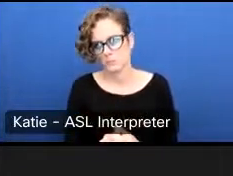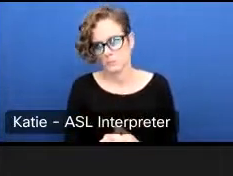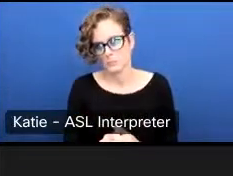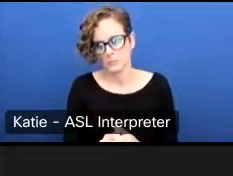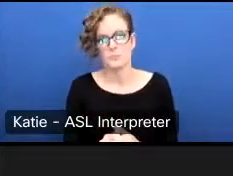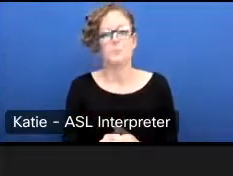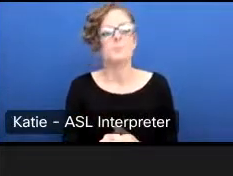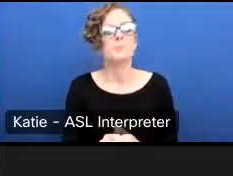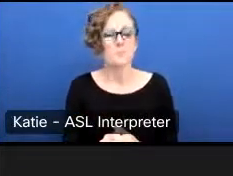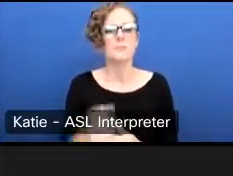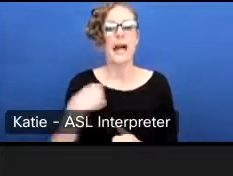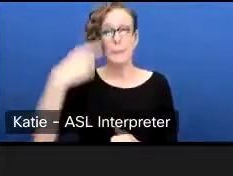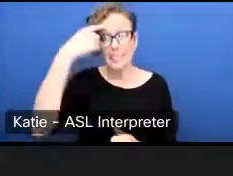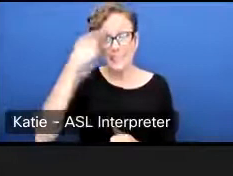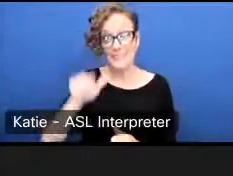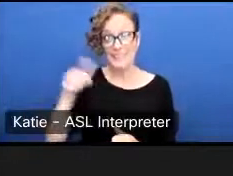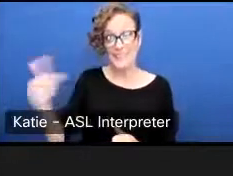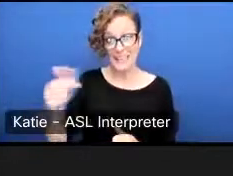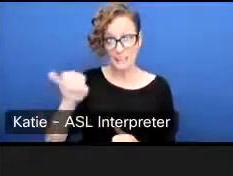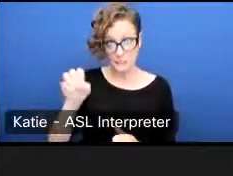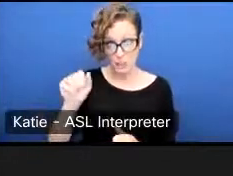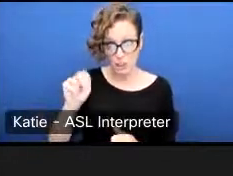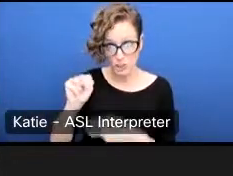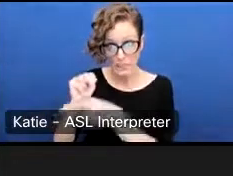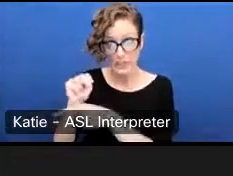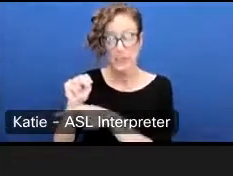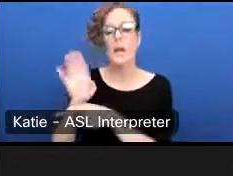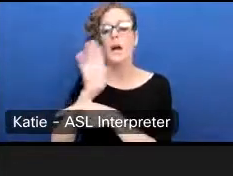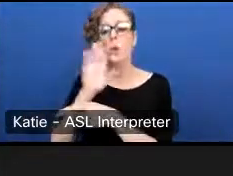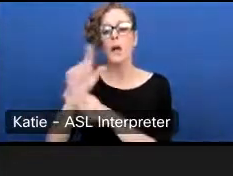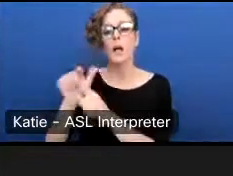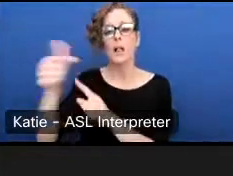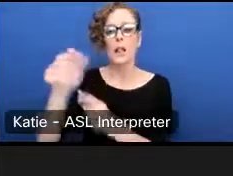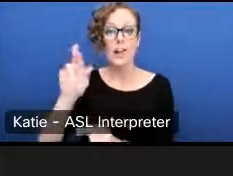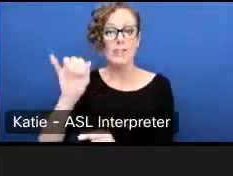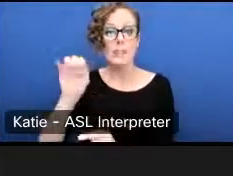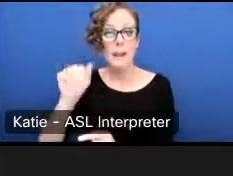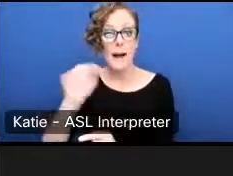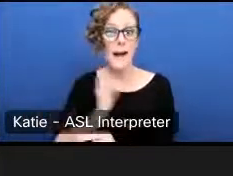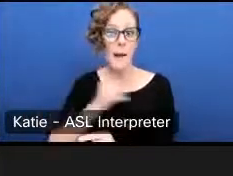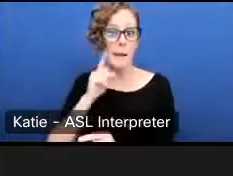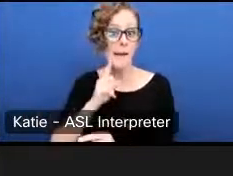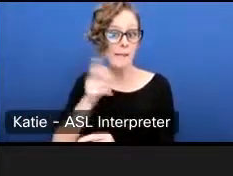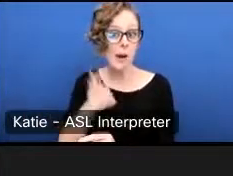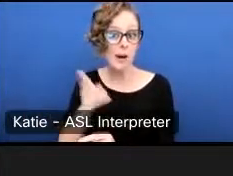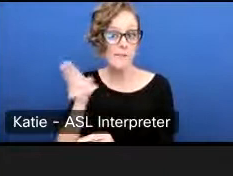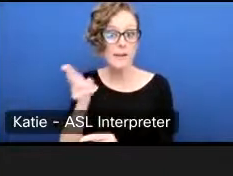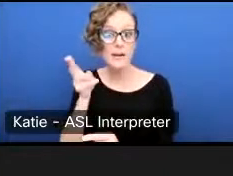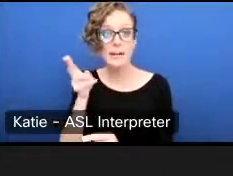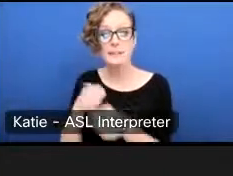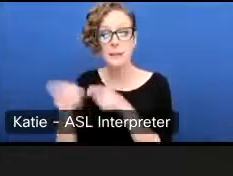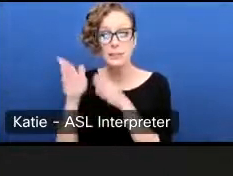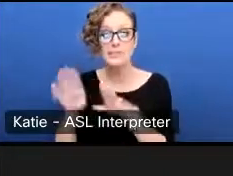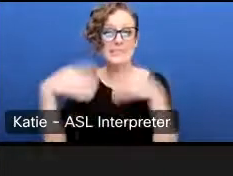And then I believe next, right, Jean, we are going to have Miss Rima, our deaf and hard of hearing specialist, give an update